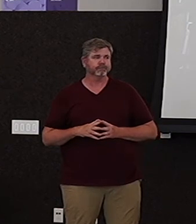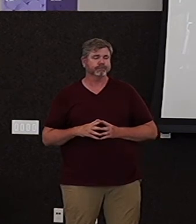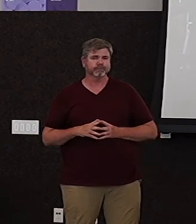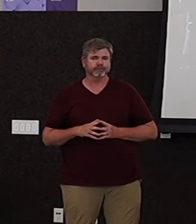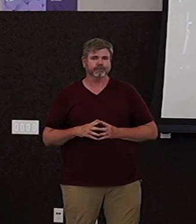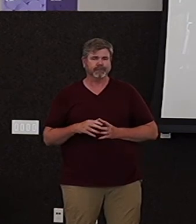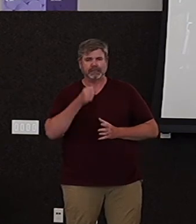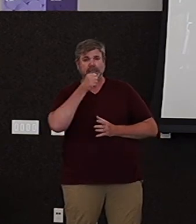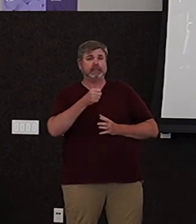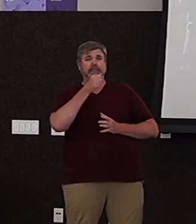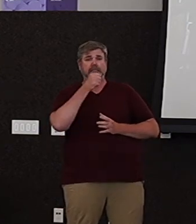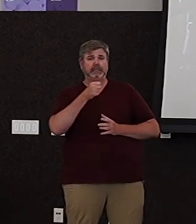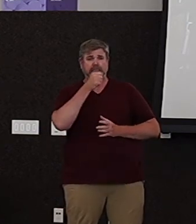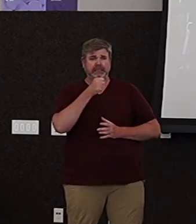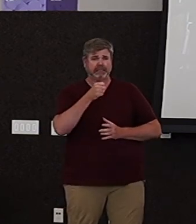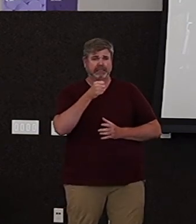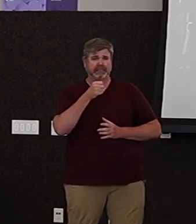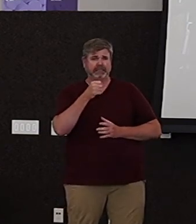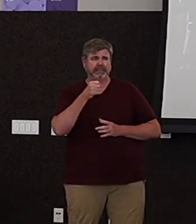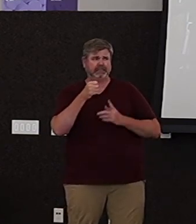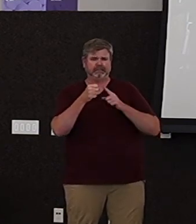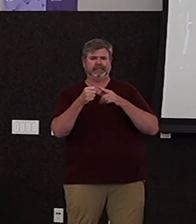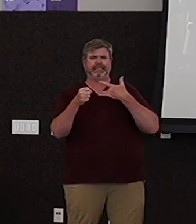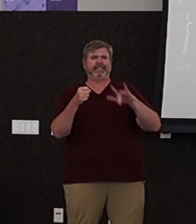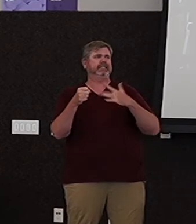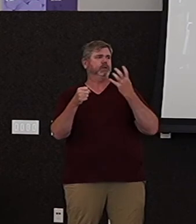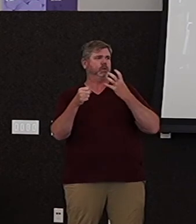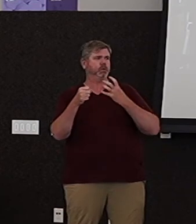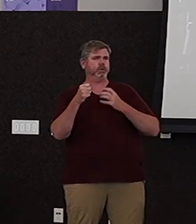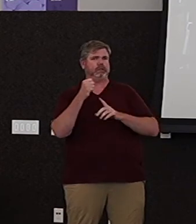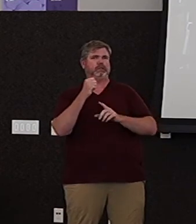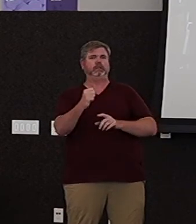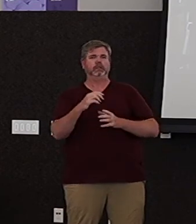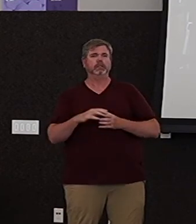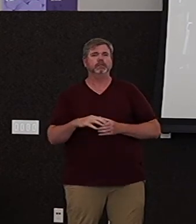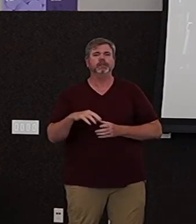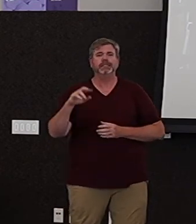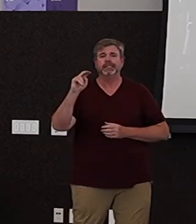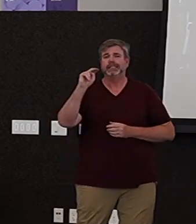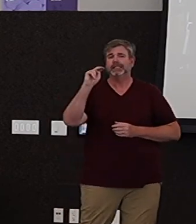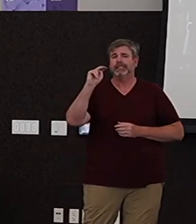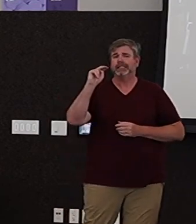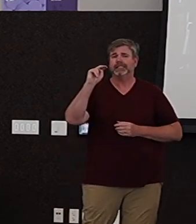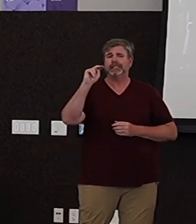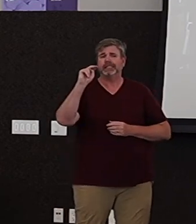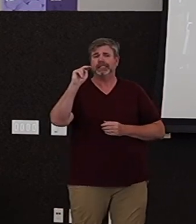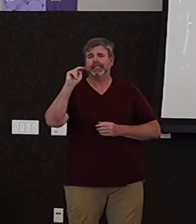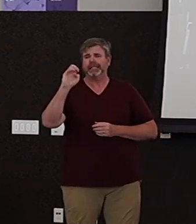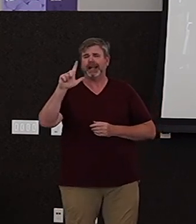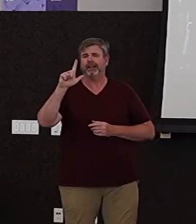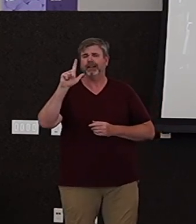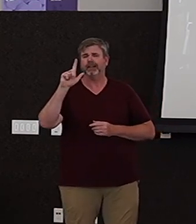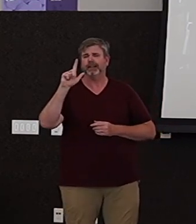I'm not used to this. I'm going to try this. Okay. So naltrexone is the name of the opioid blocker that it comes